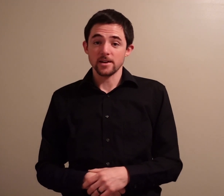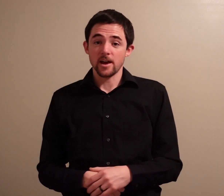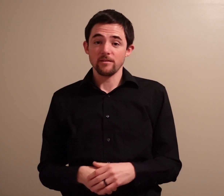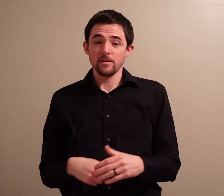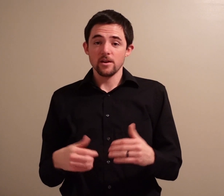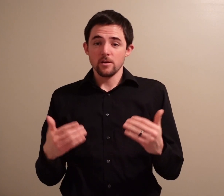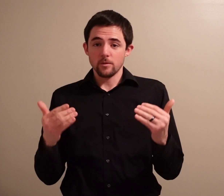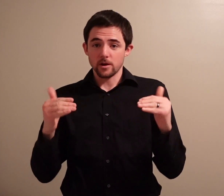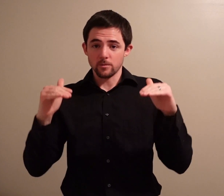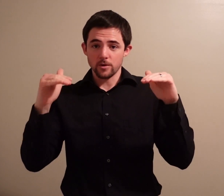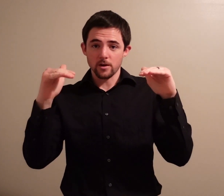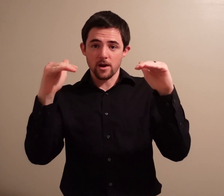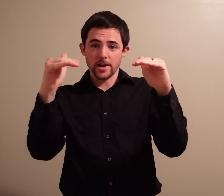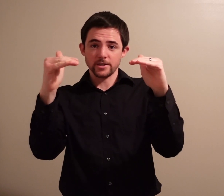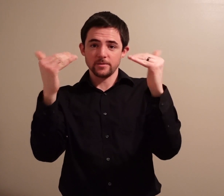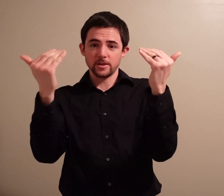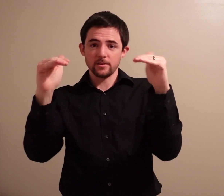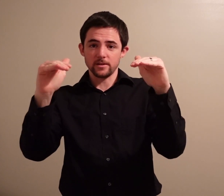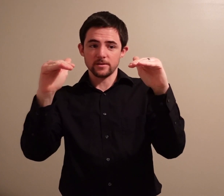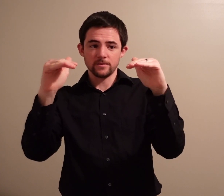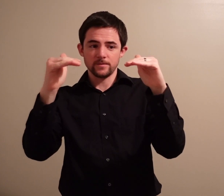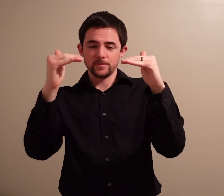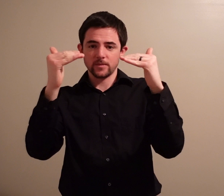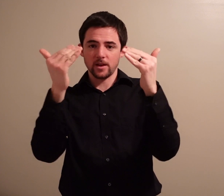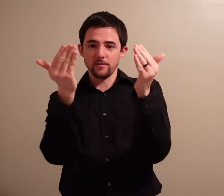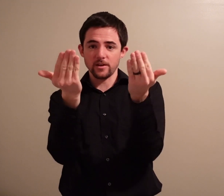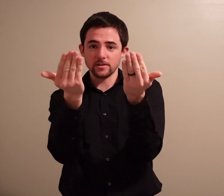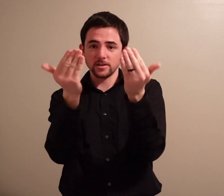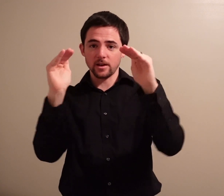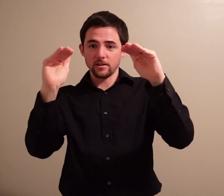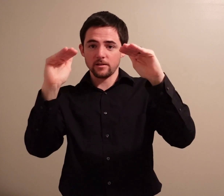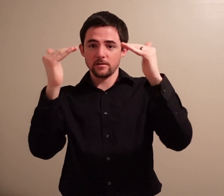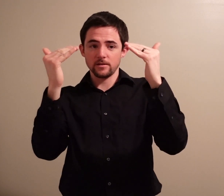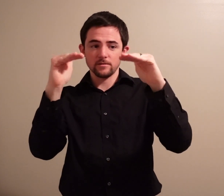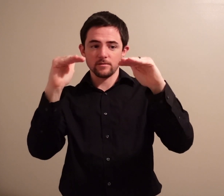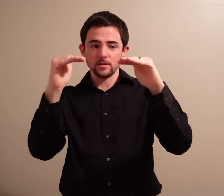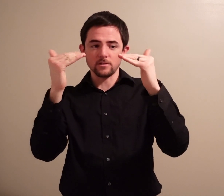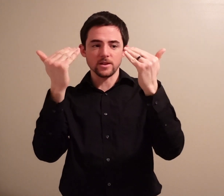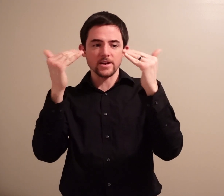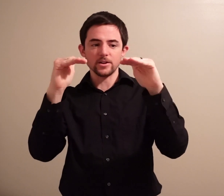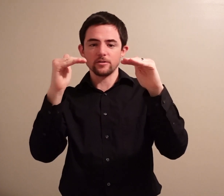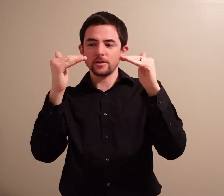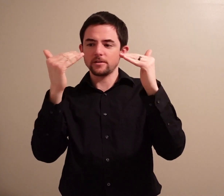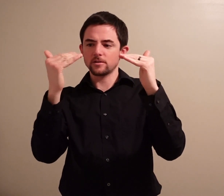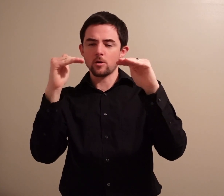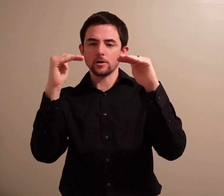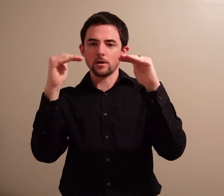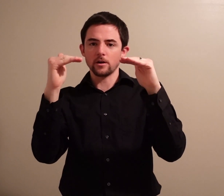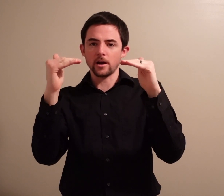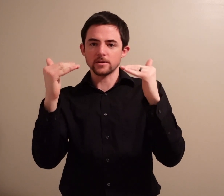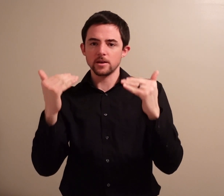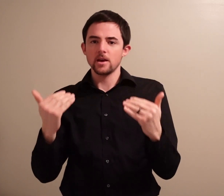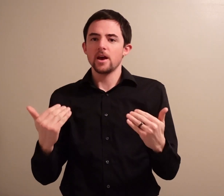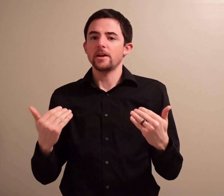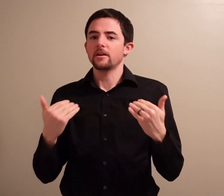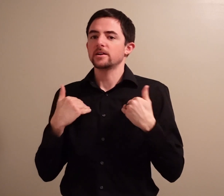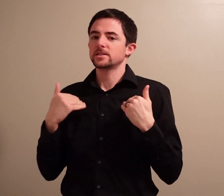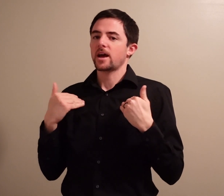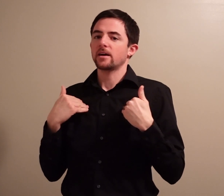have, we're going to bring our hand shapes like this. Okay, fingers together, little 90-degree corner on your hands, and you're going